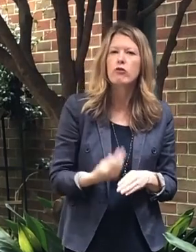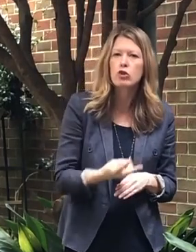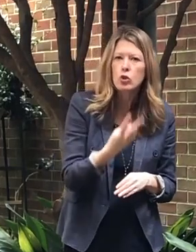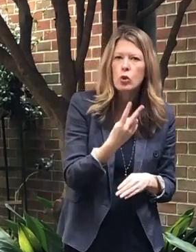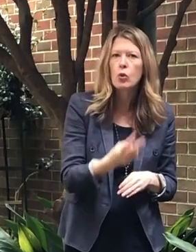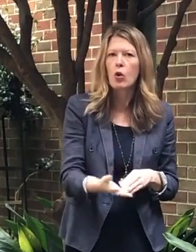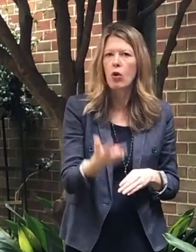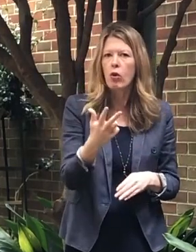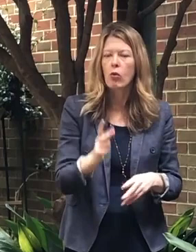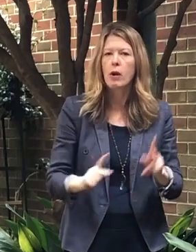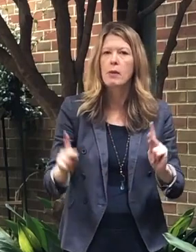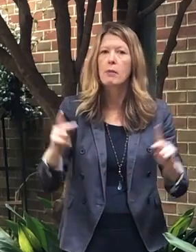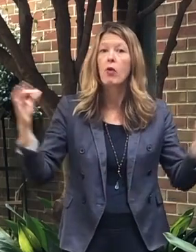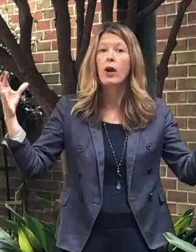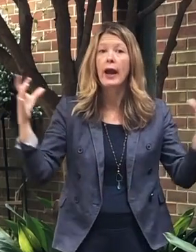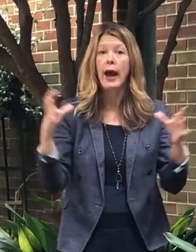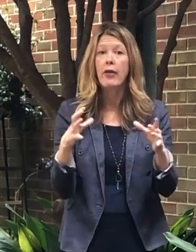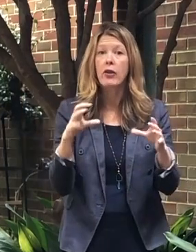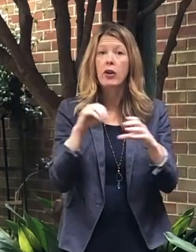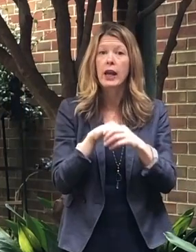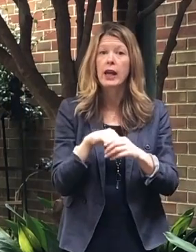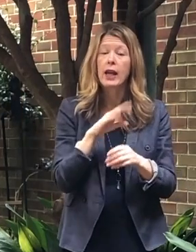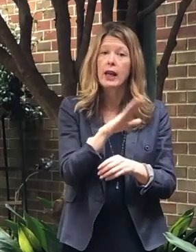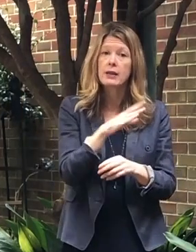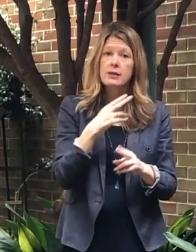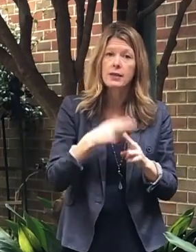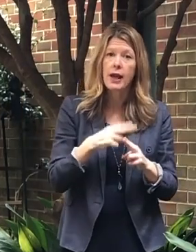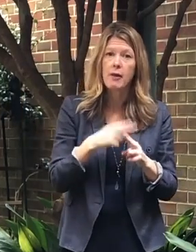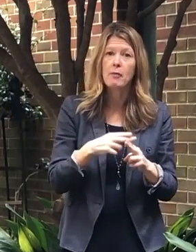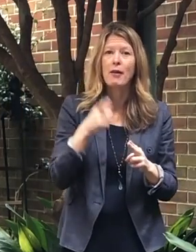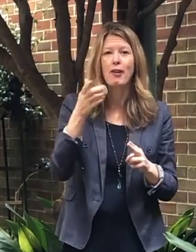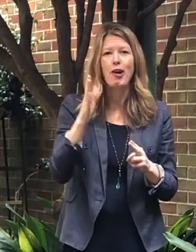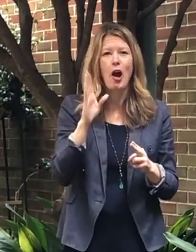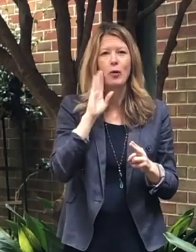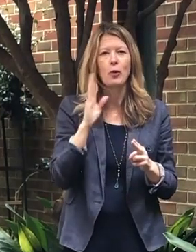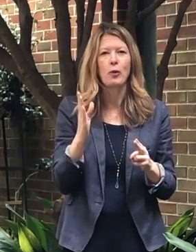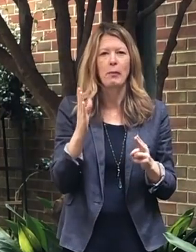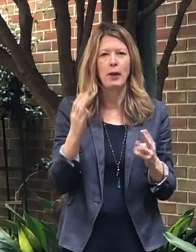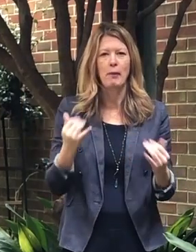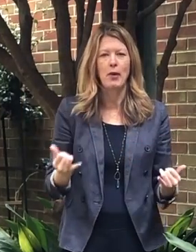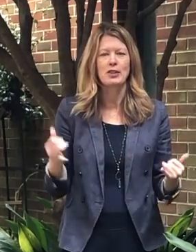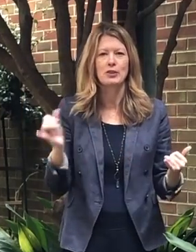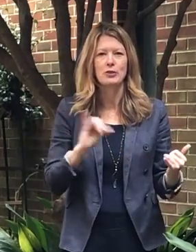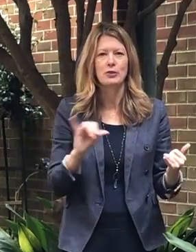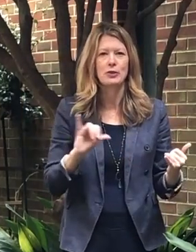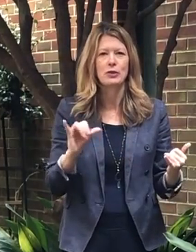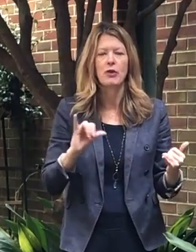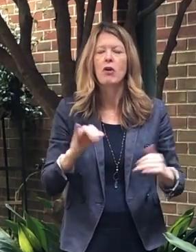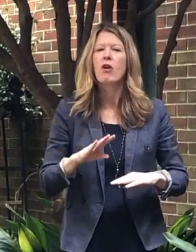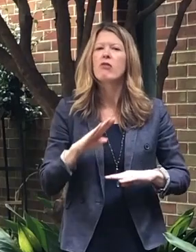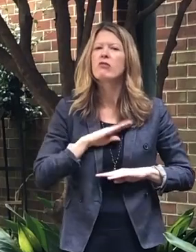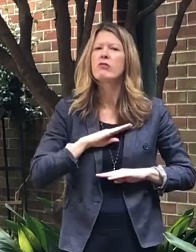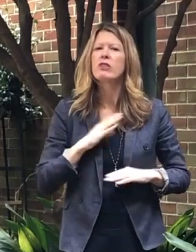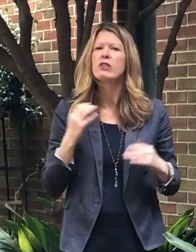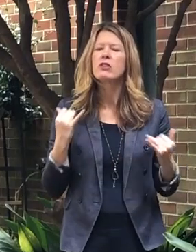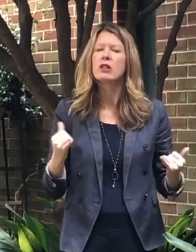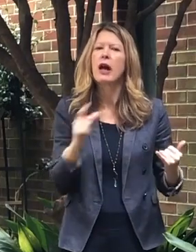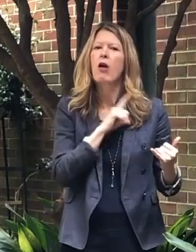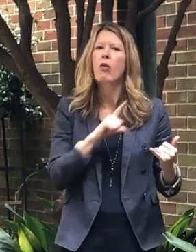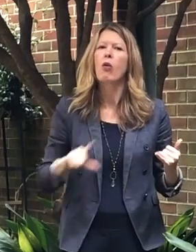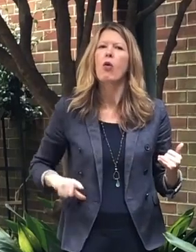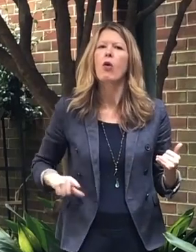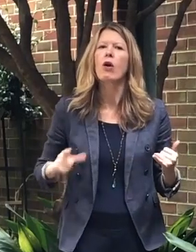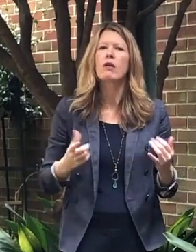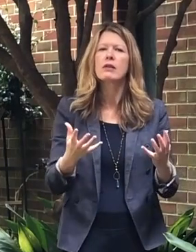gathered together in his name, you will be in the midst of them. Fulfill now, O Lord, our desires